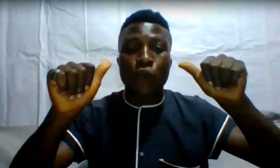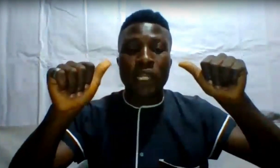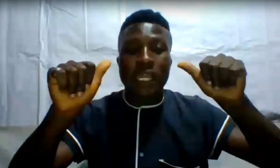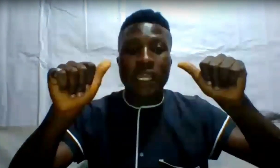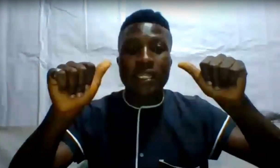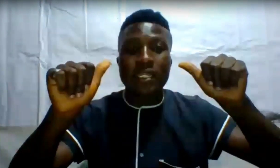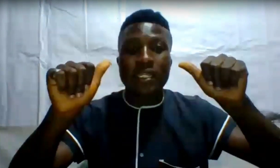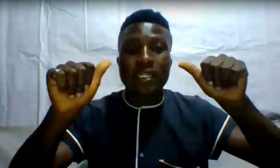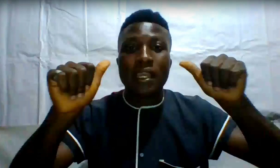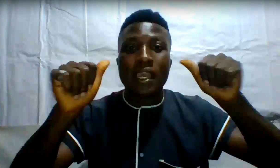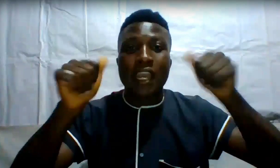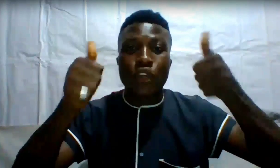in and your thumbs out.